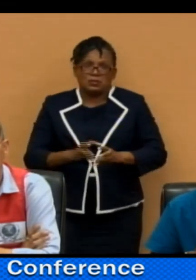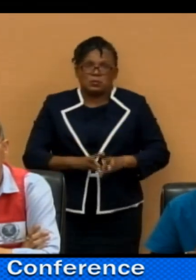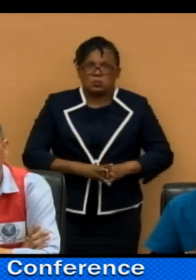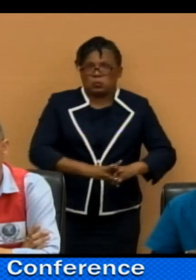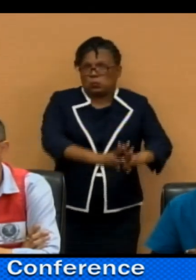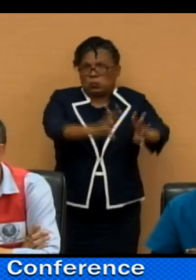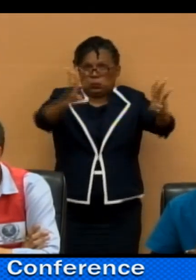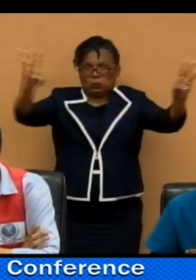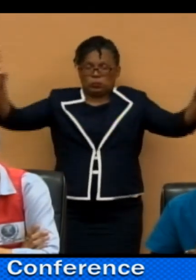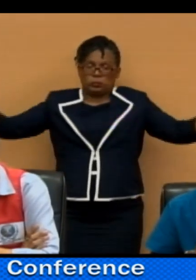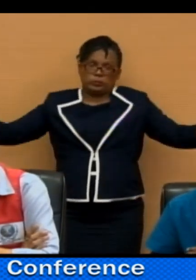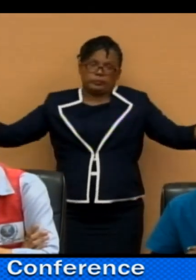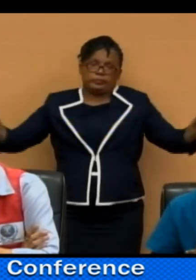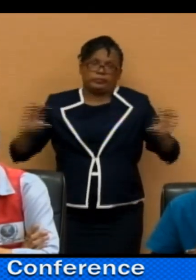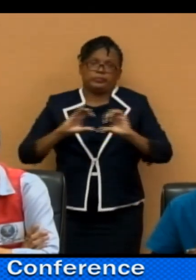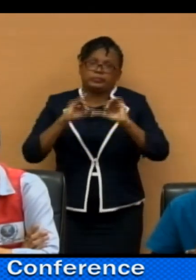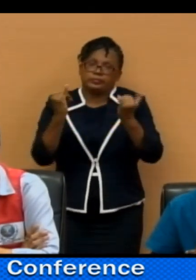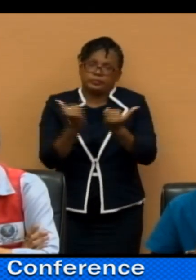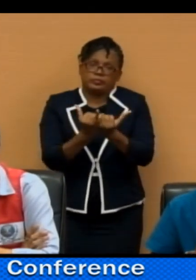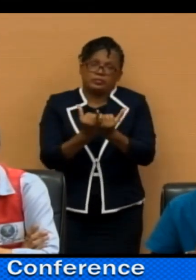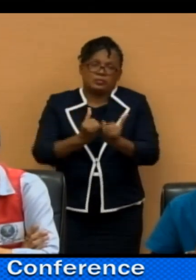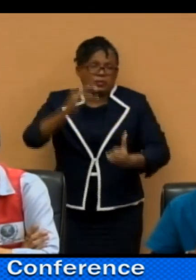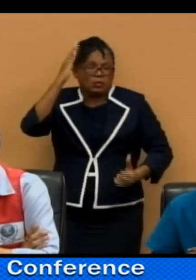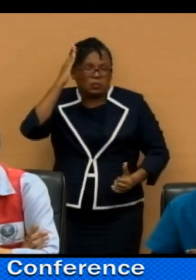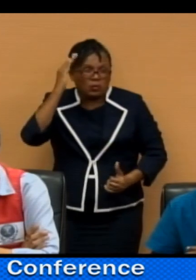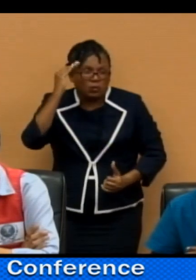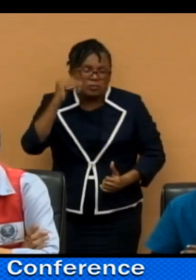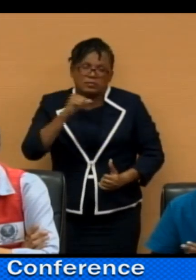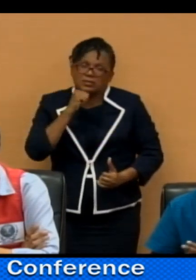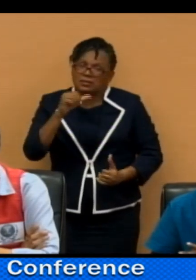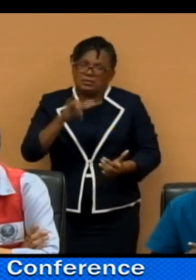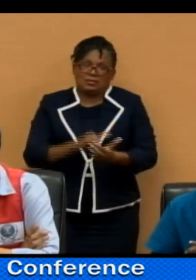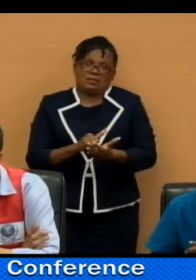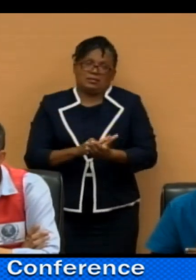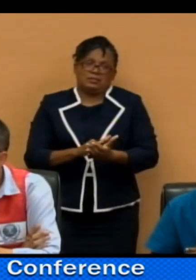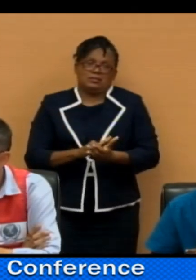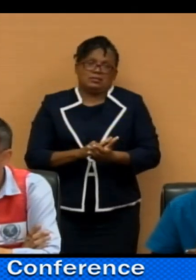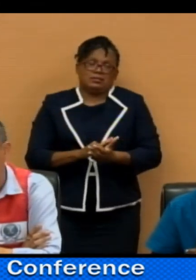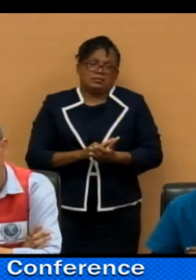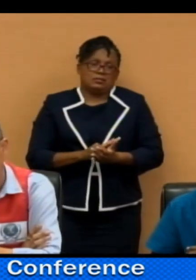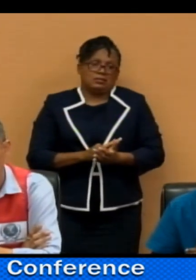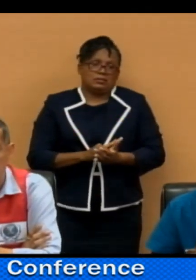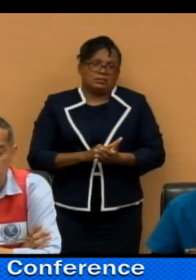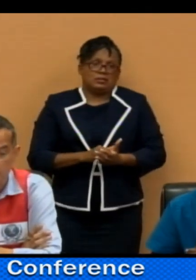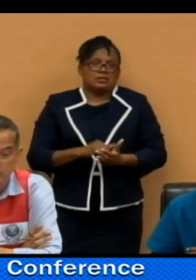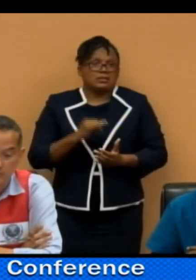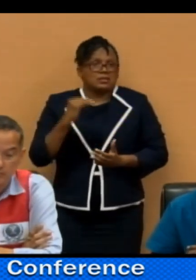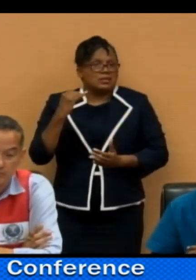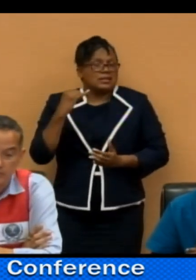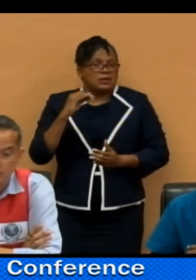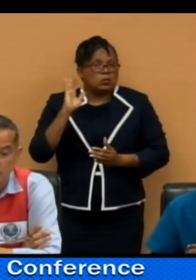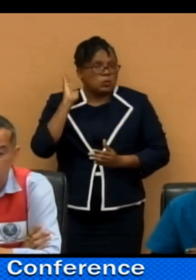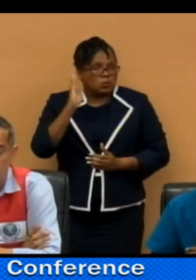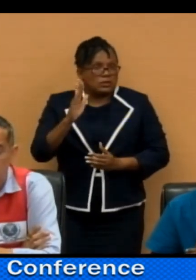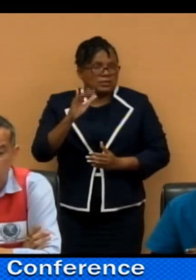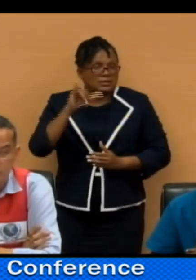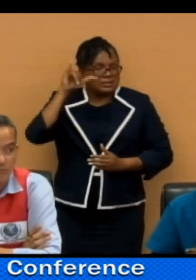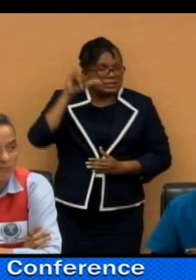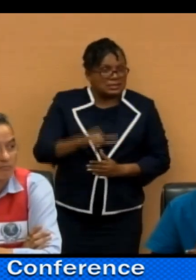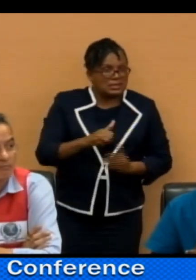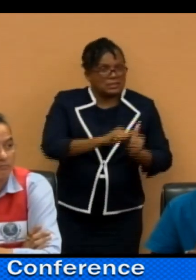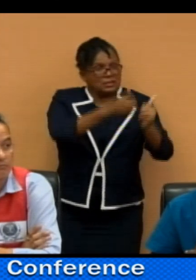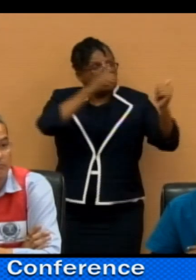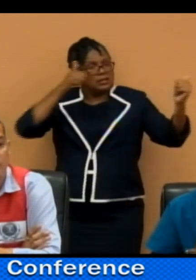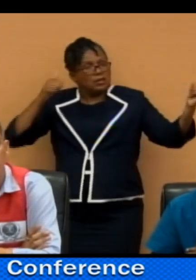testing. I really hope we do not reach that stage, and we could only stay away from that stage based on the efforts of